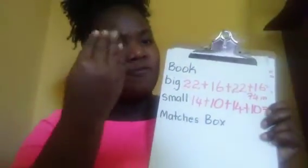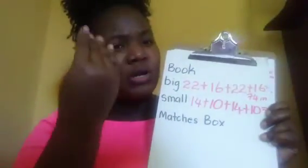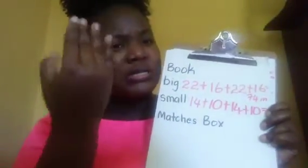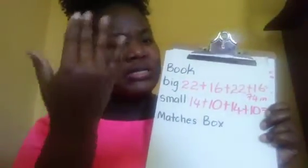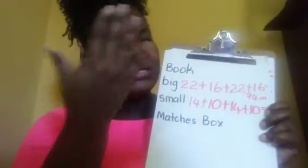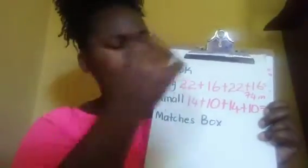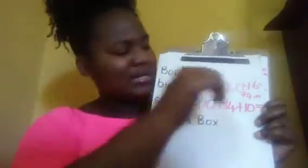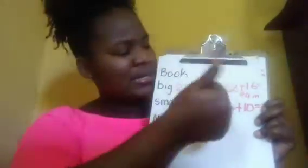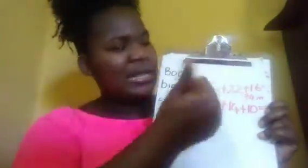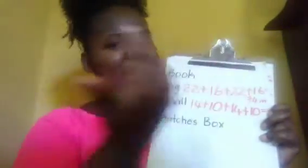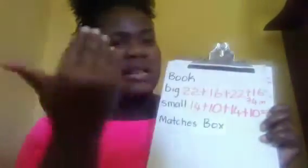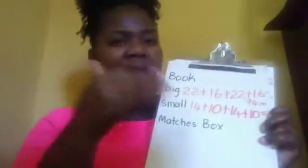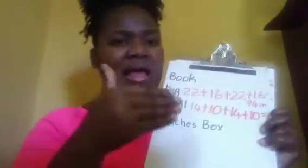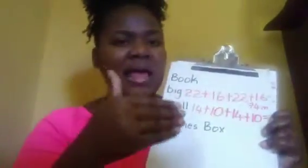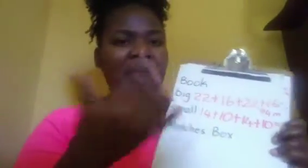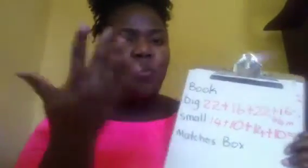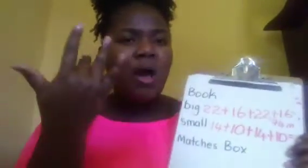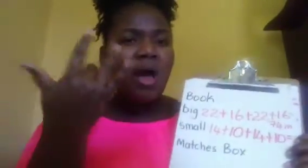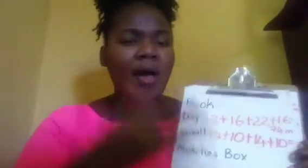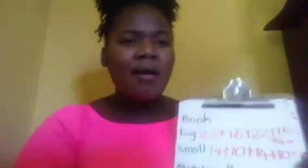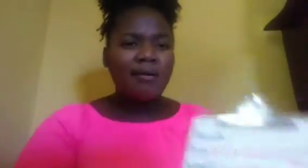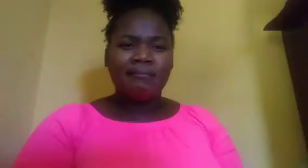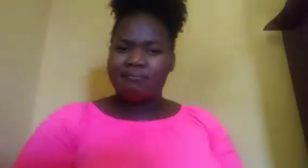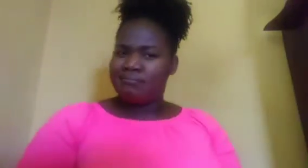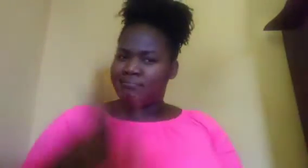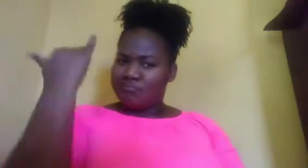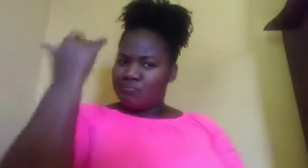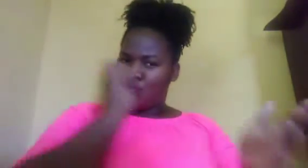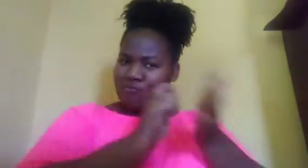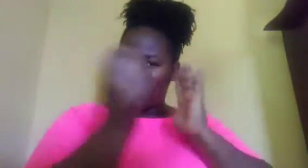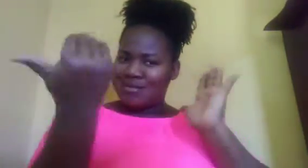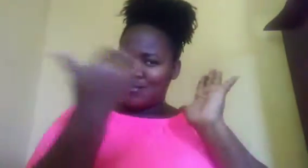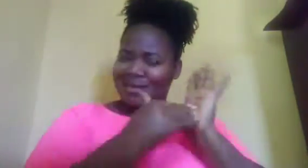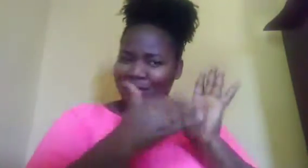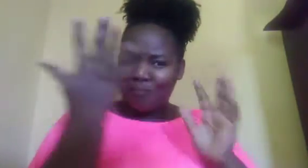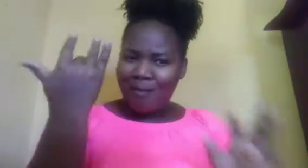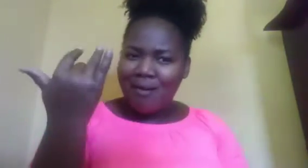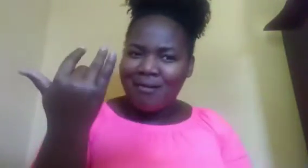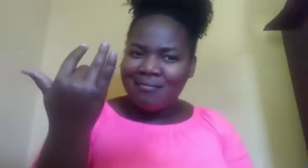So why do we write 14 and 10 again? Why? Why did we write it again?